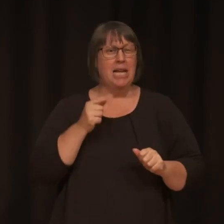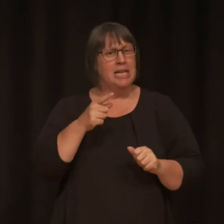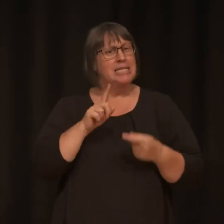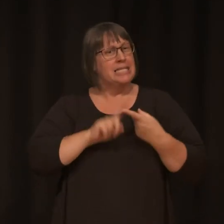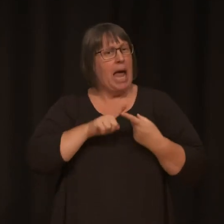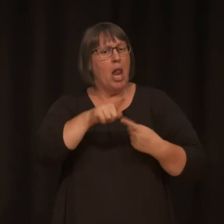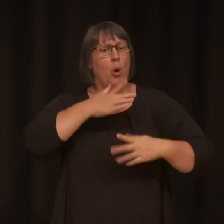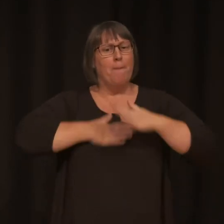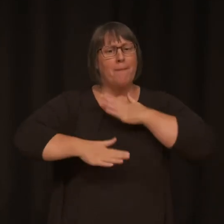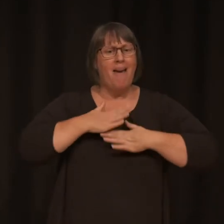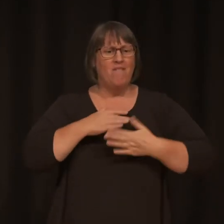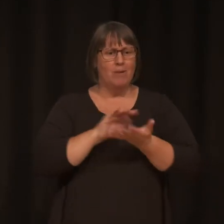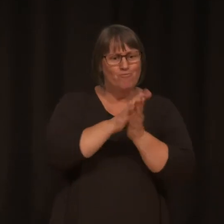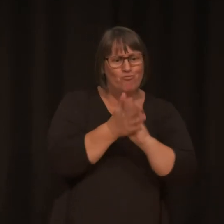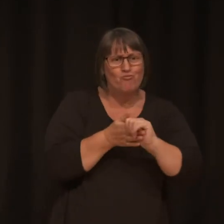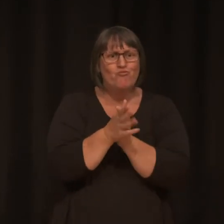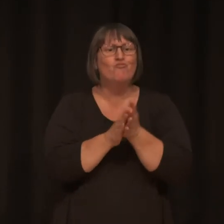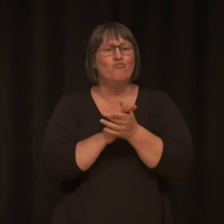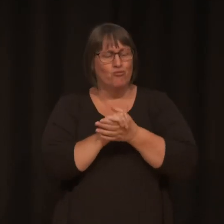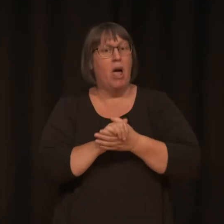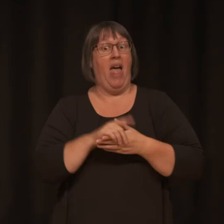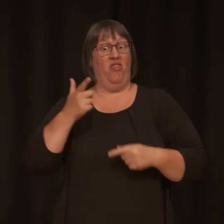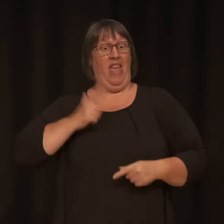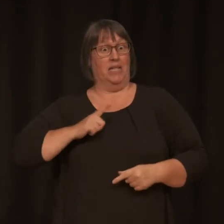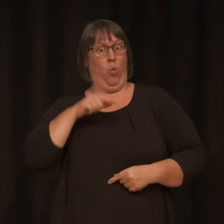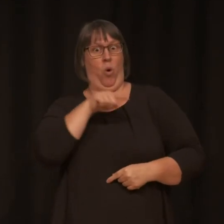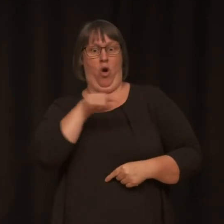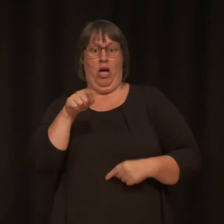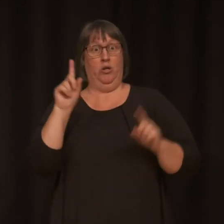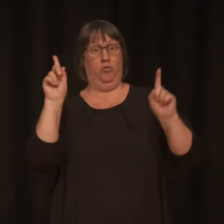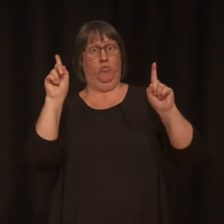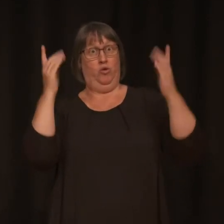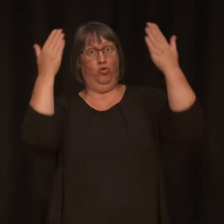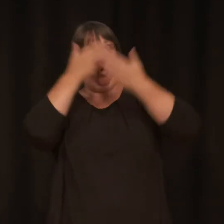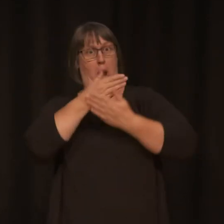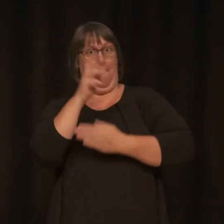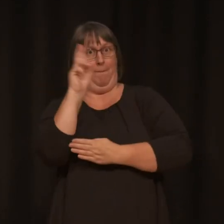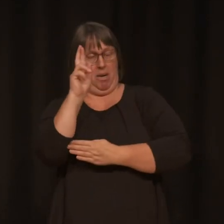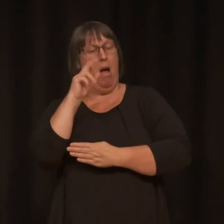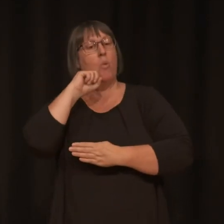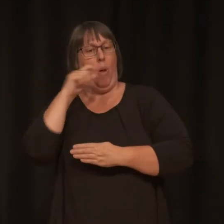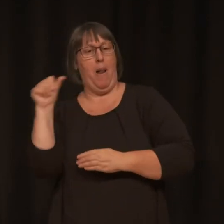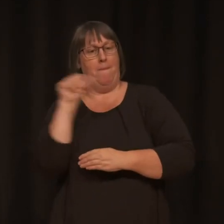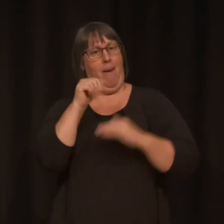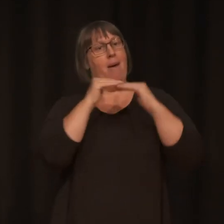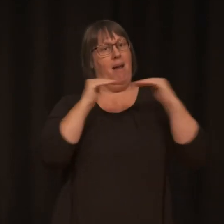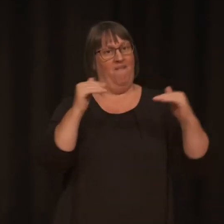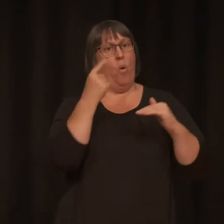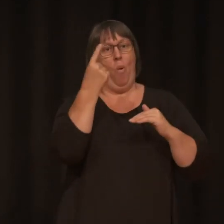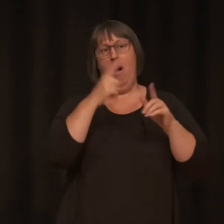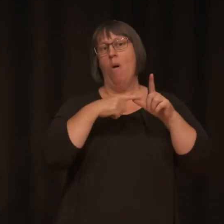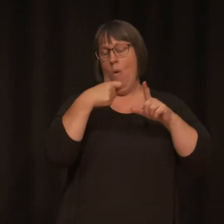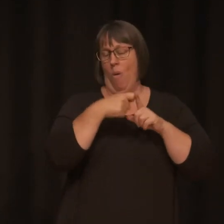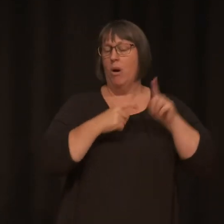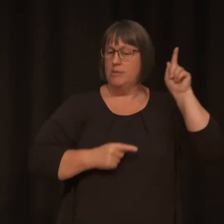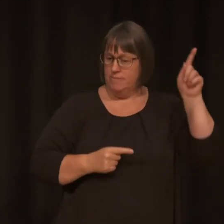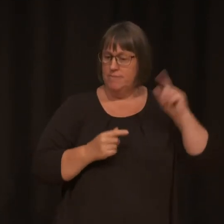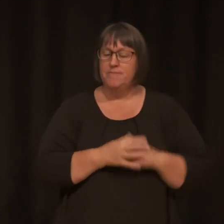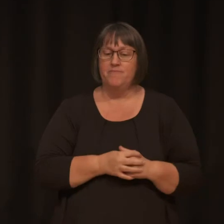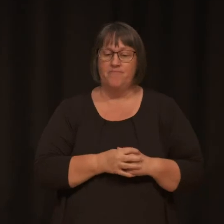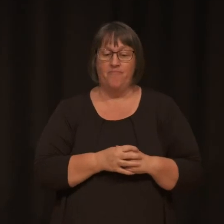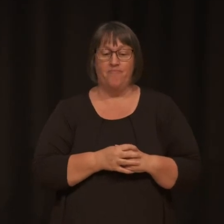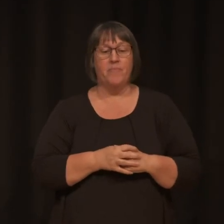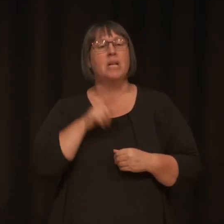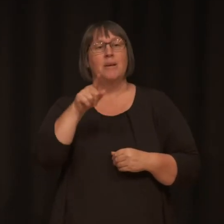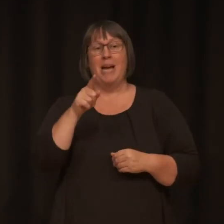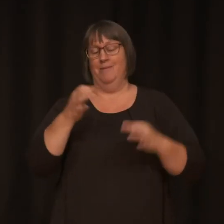good behaviours that have allowed us to move Auckland back to level 1 tonight. Accordingly, Cabinet has decided to continue to make face